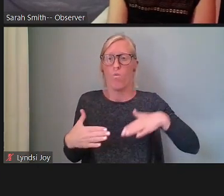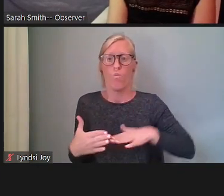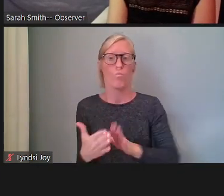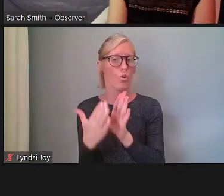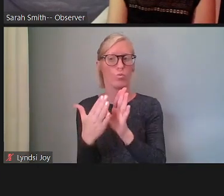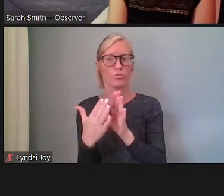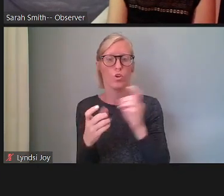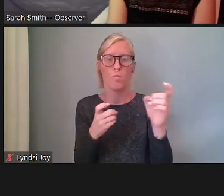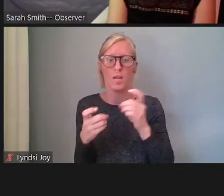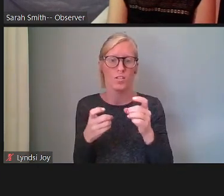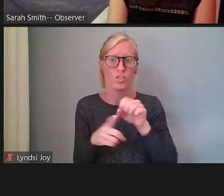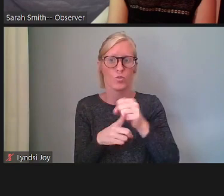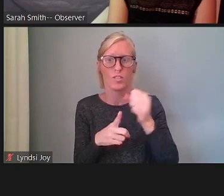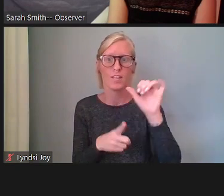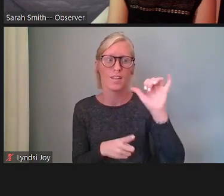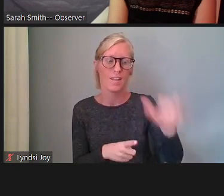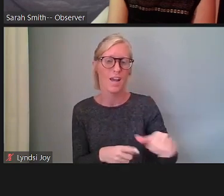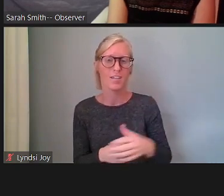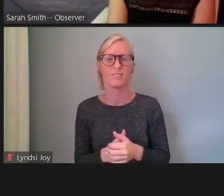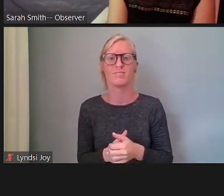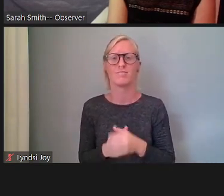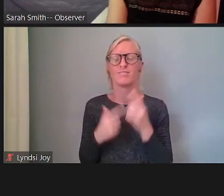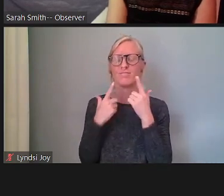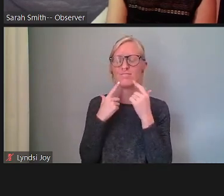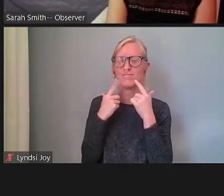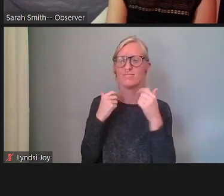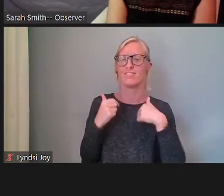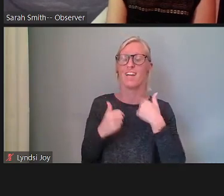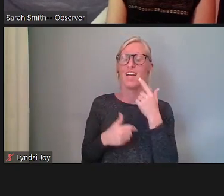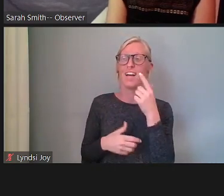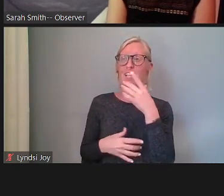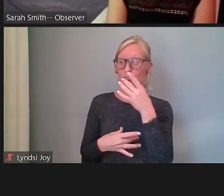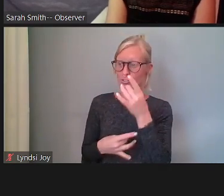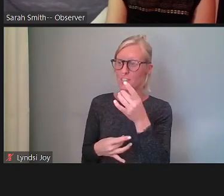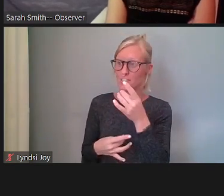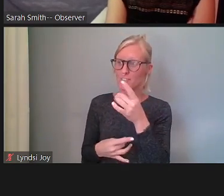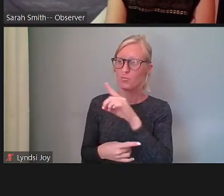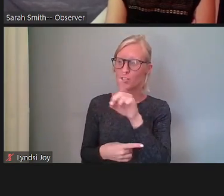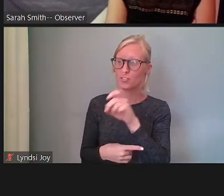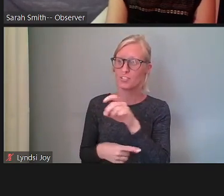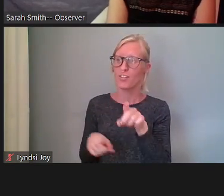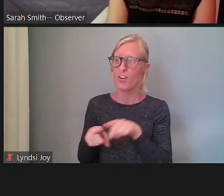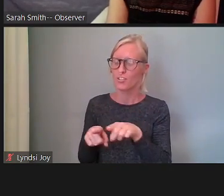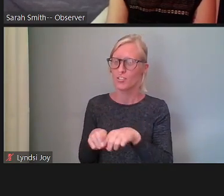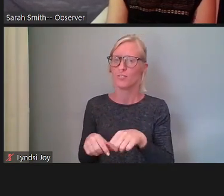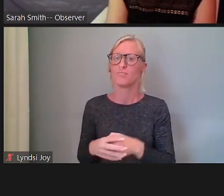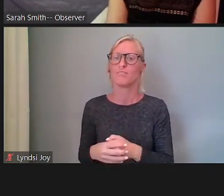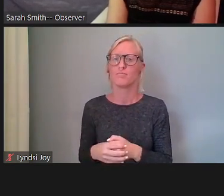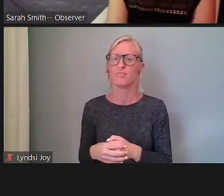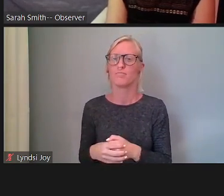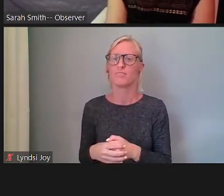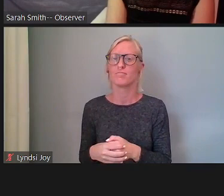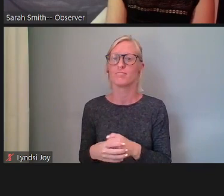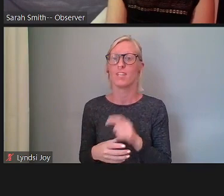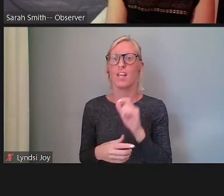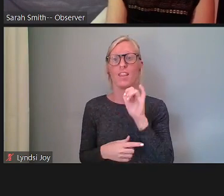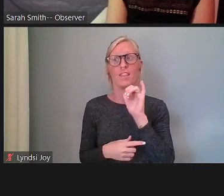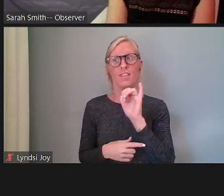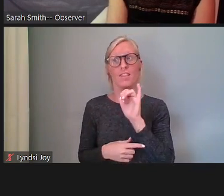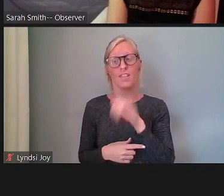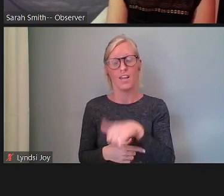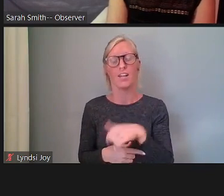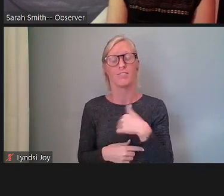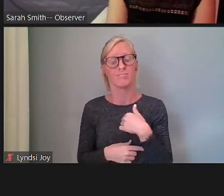that? That's a very interesting question as well. I think it's an anxiety that is indeed shared by